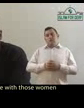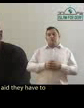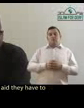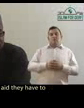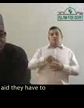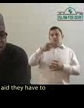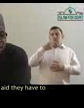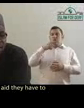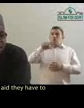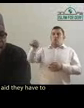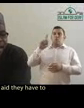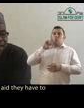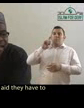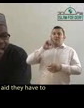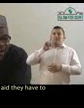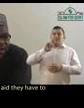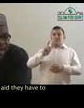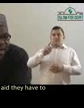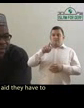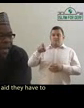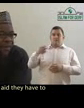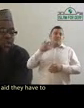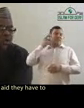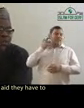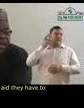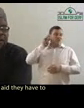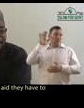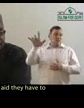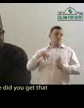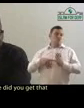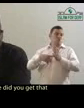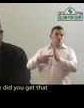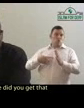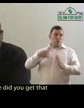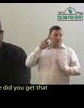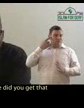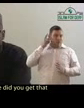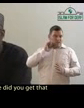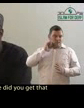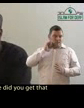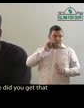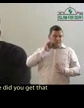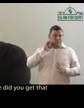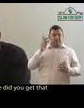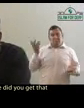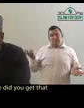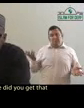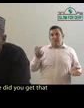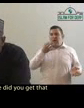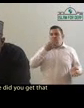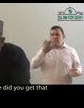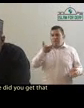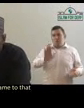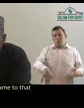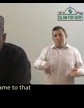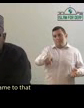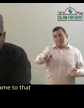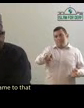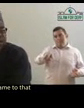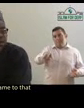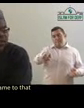who said because they have a hearing aid, they have to show their hearing aid. If you were to ask them, where did you get that